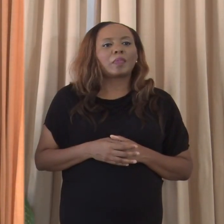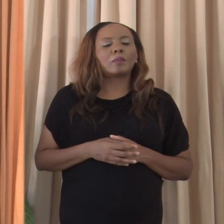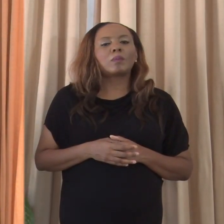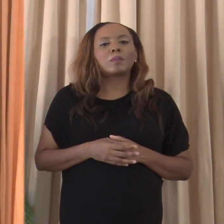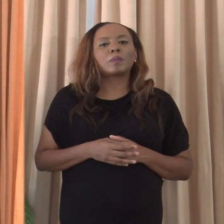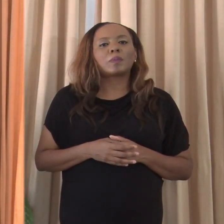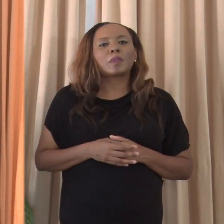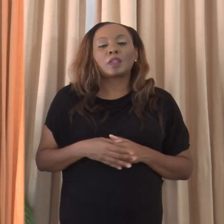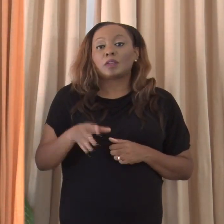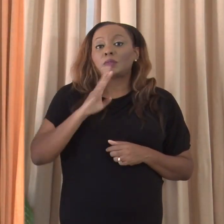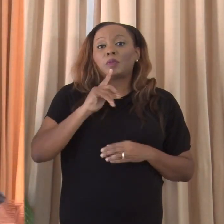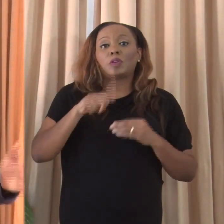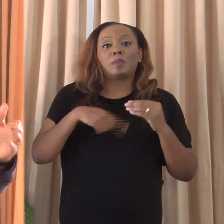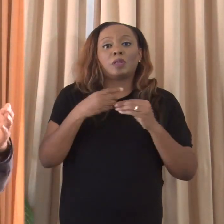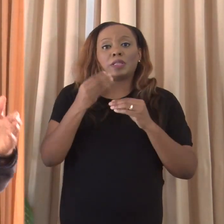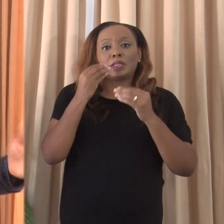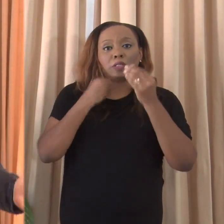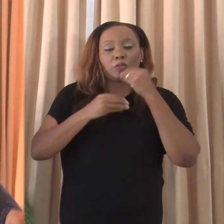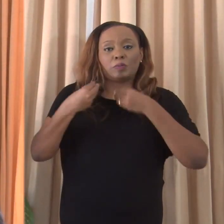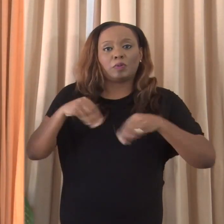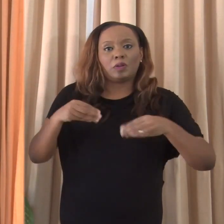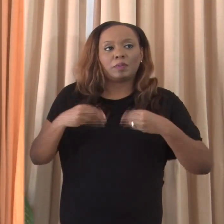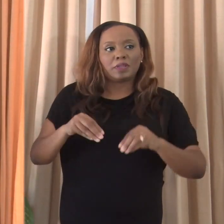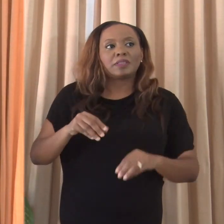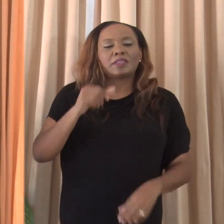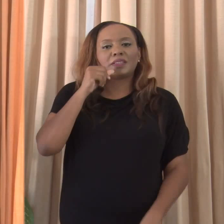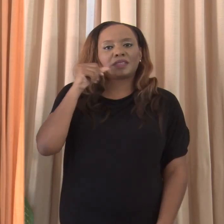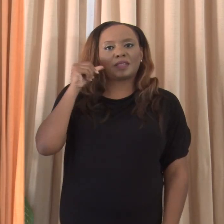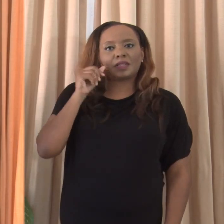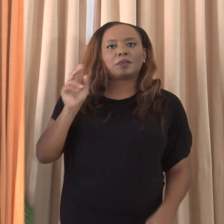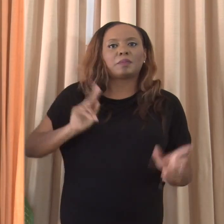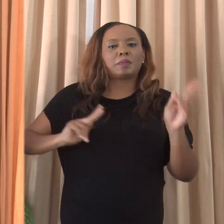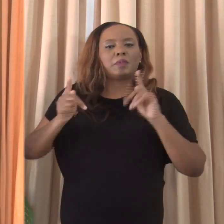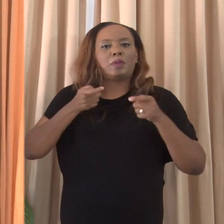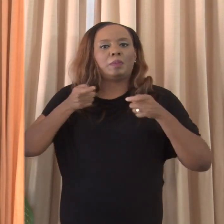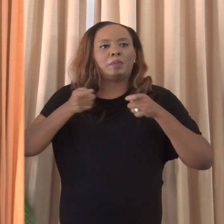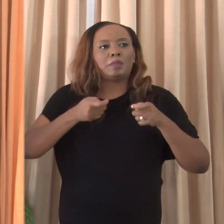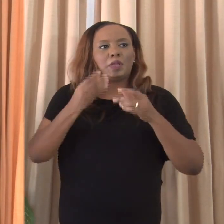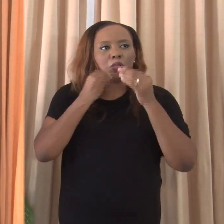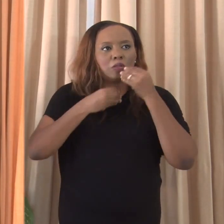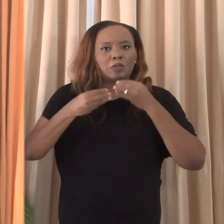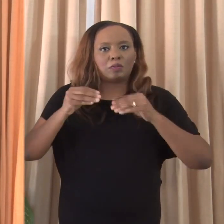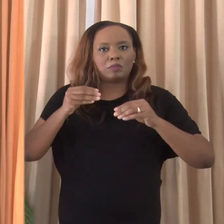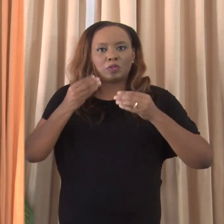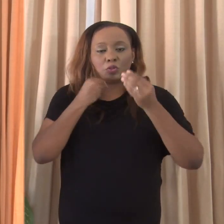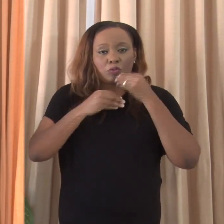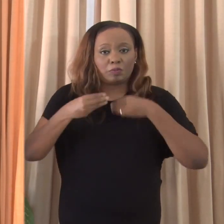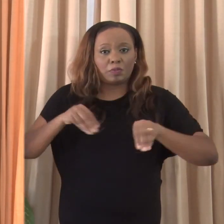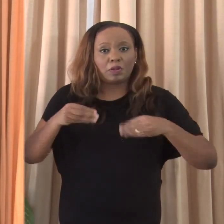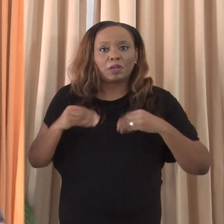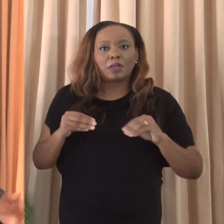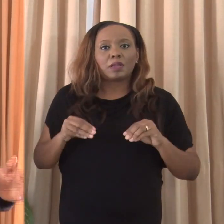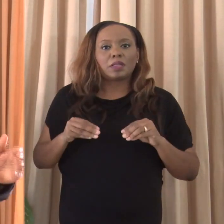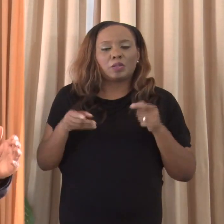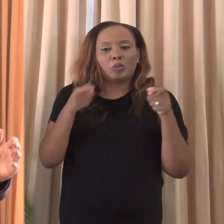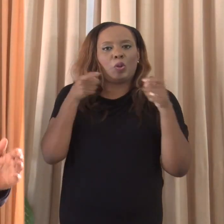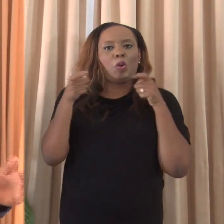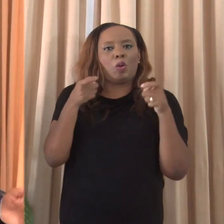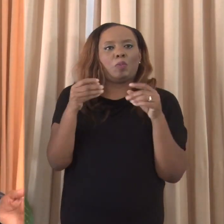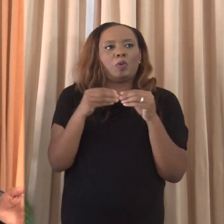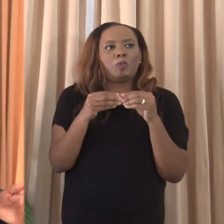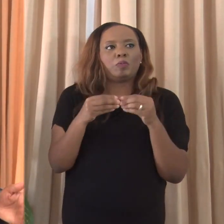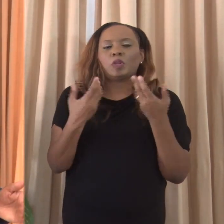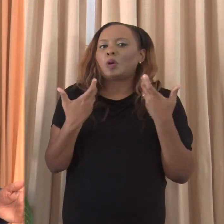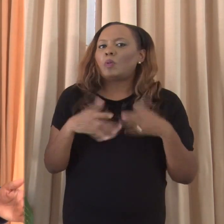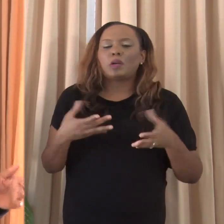regard to supermarkets yesterday when he asked for people who are managing supermarkets to better police the situation. So you don't want to